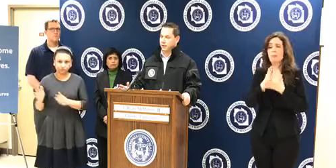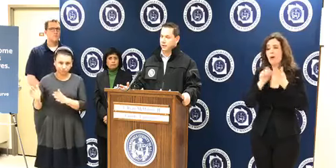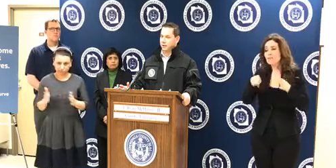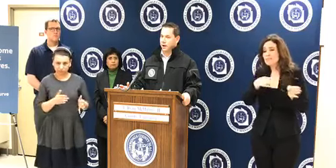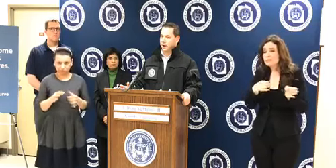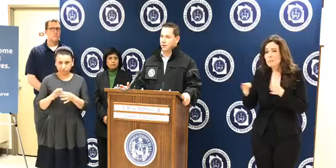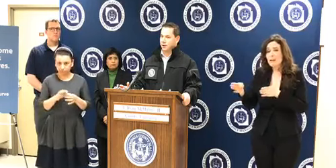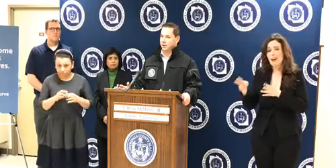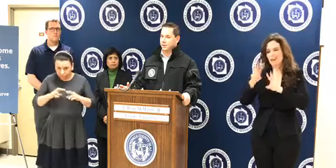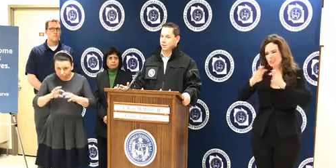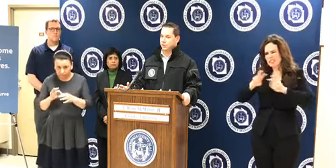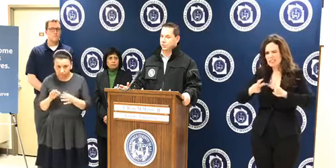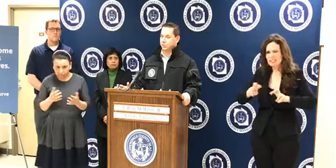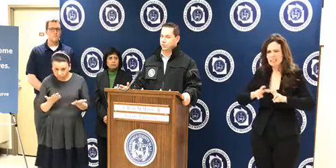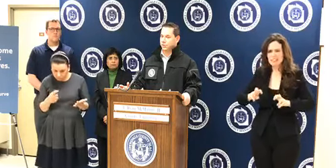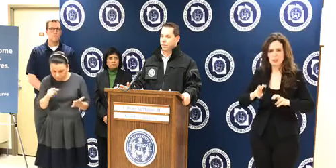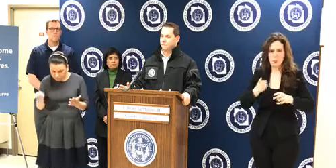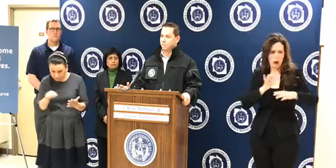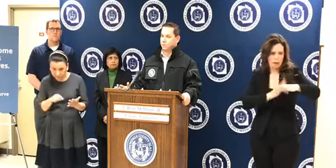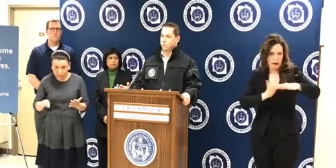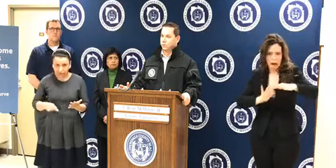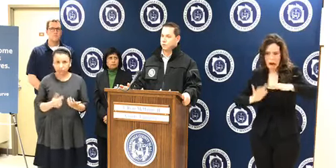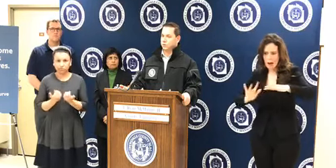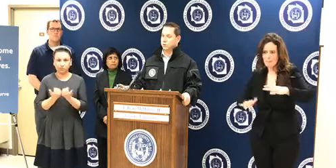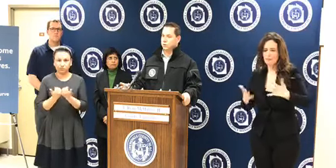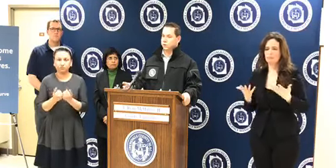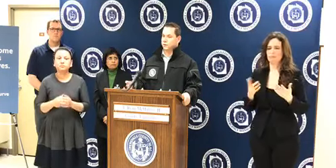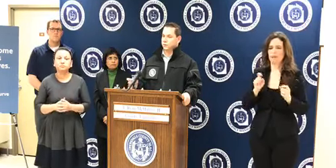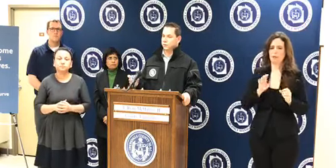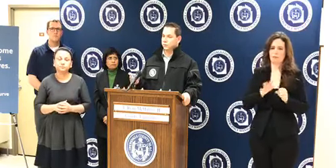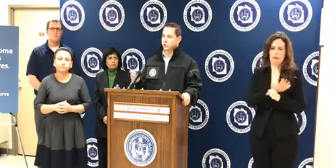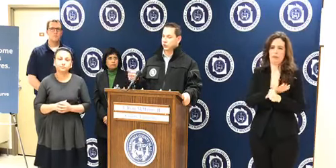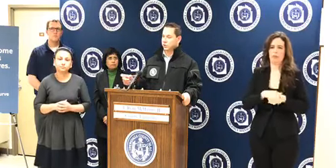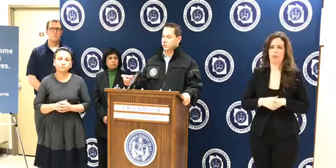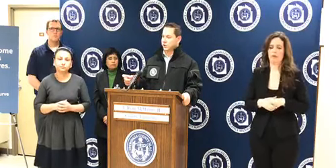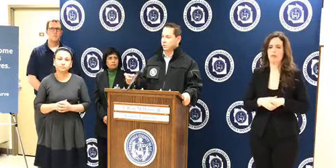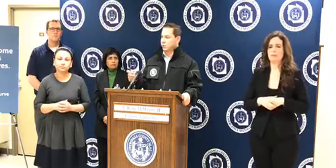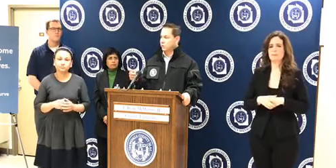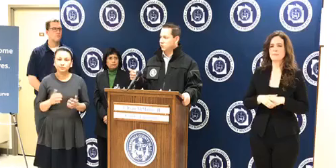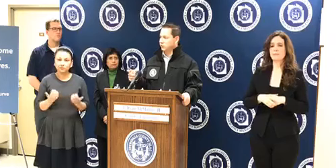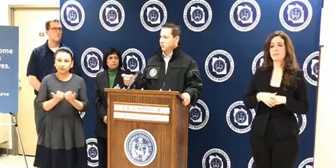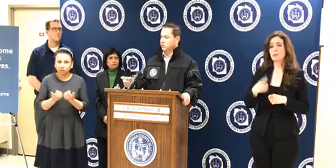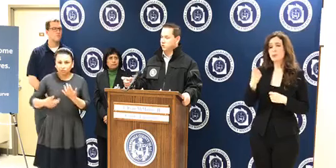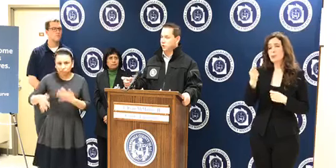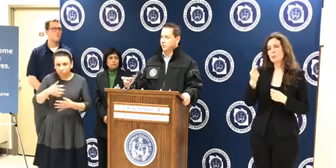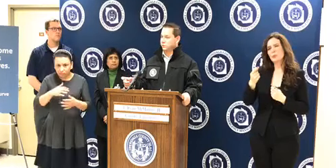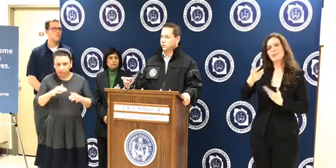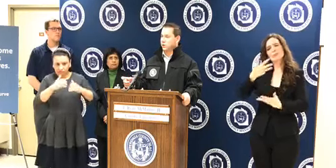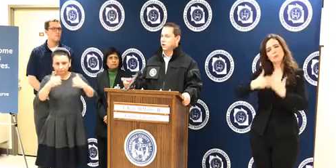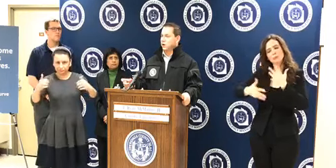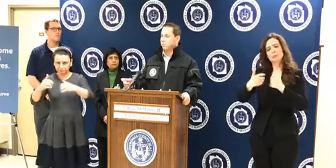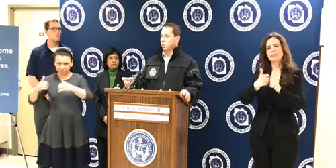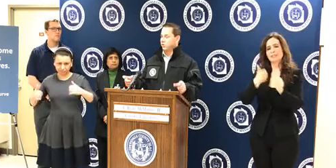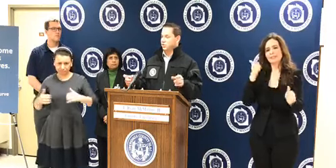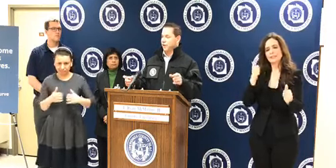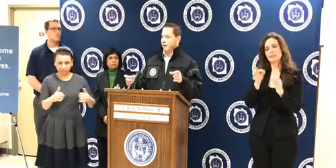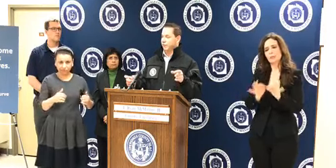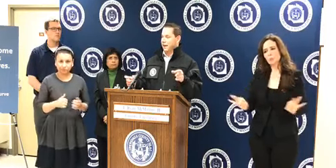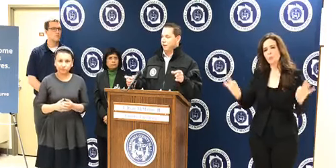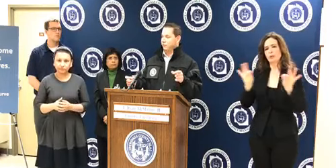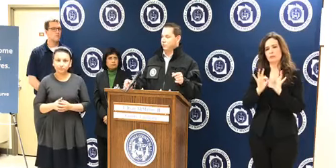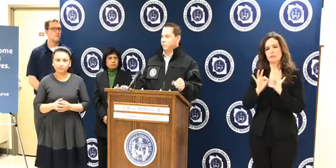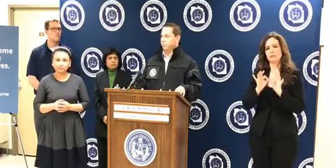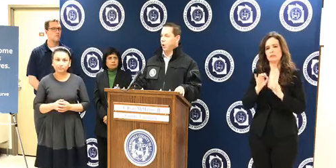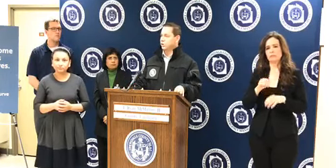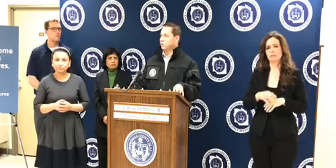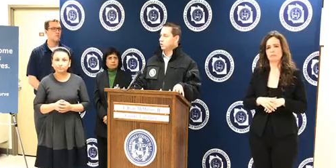at. You need to social distance. We need to social distance aggressively, but we still have to